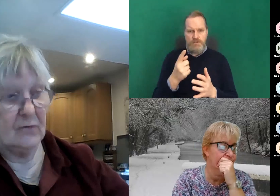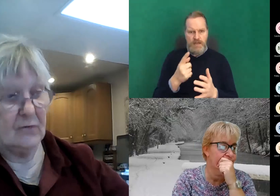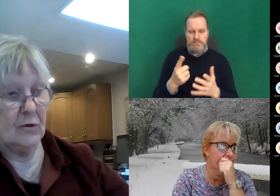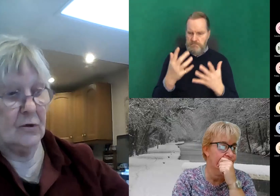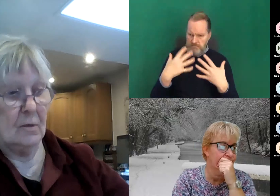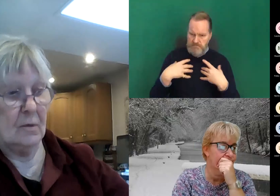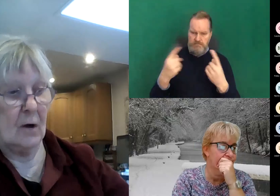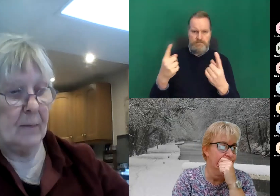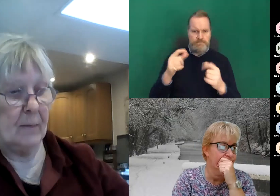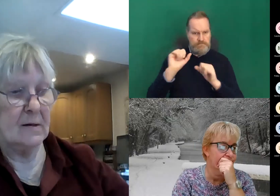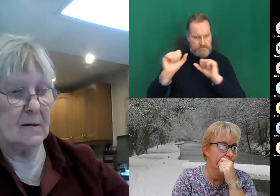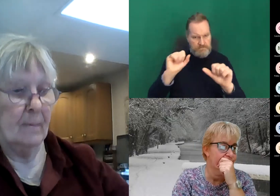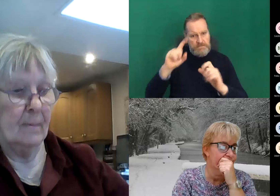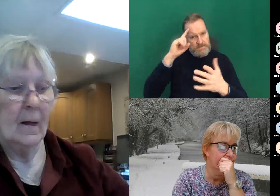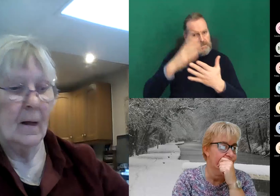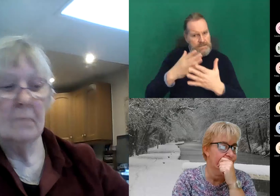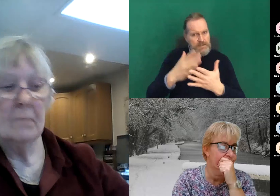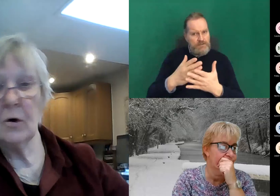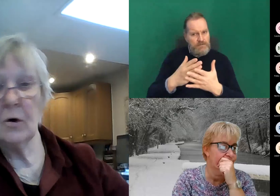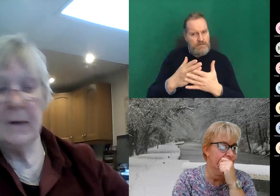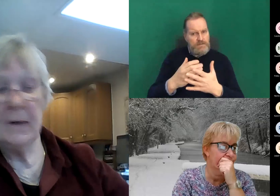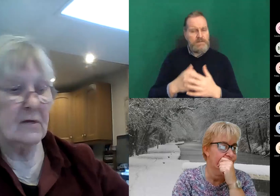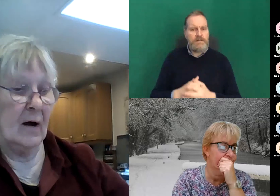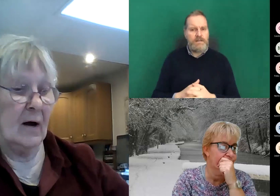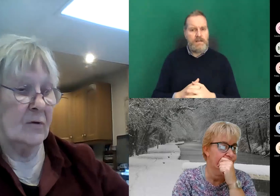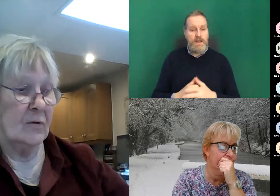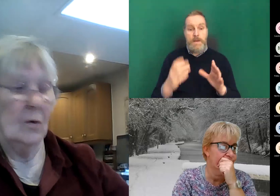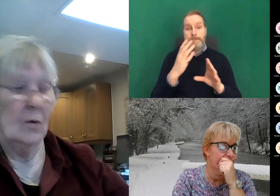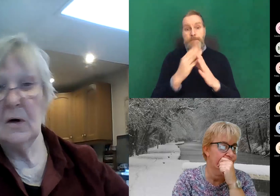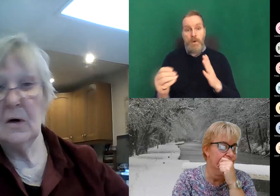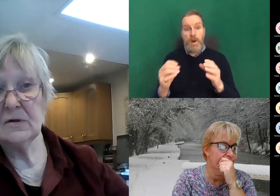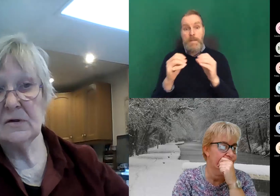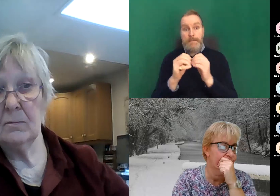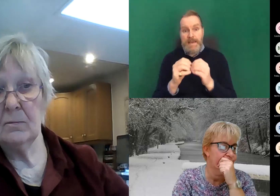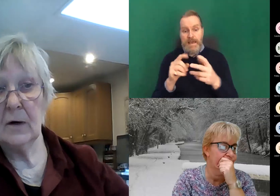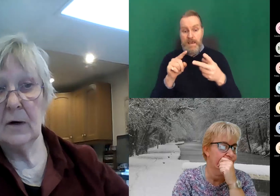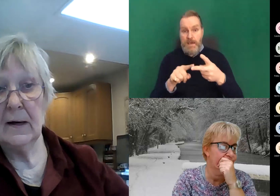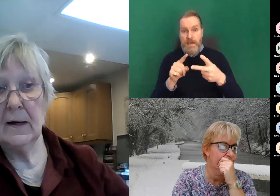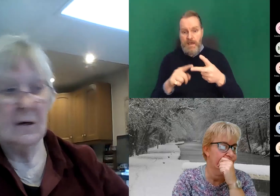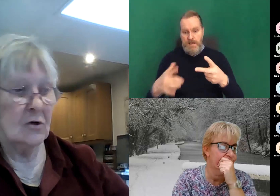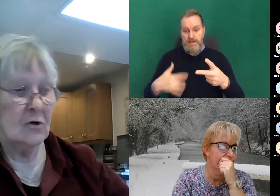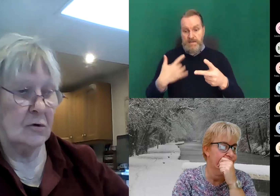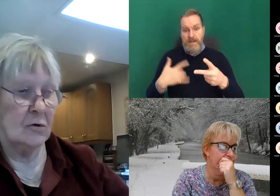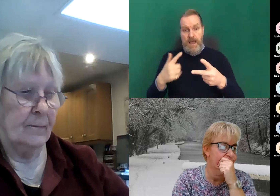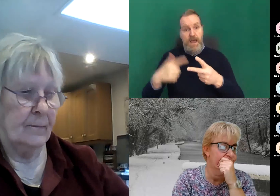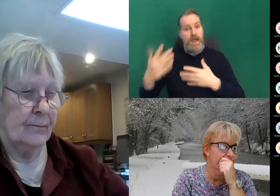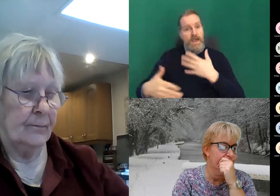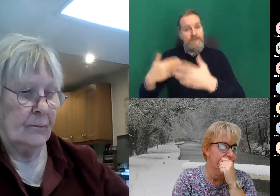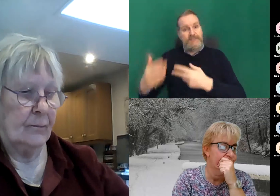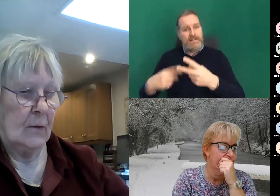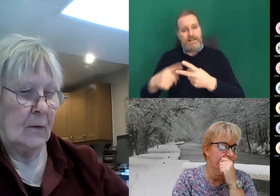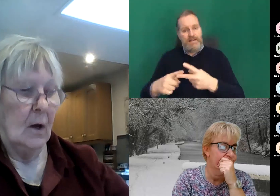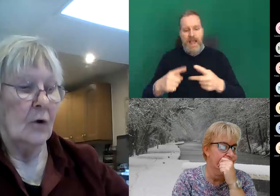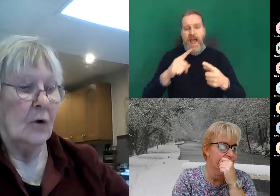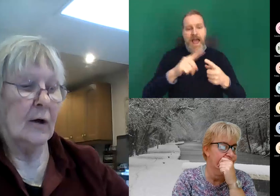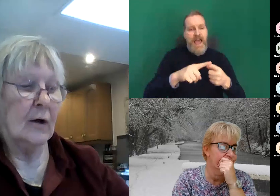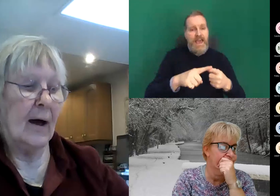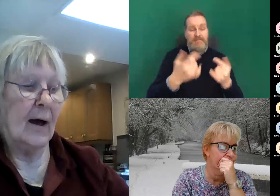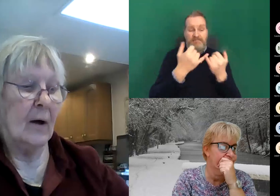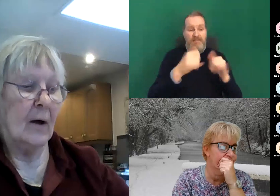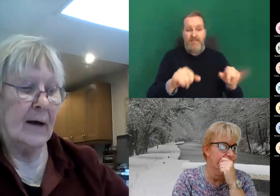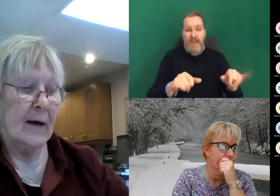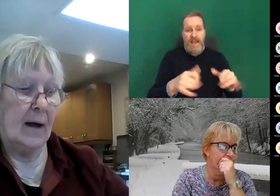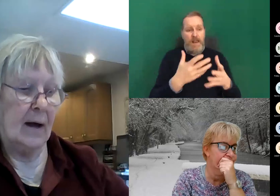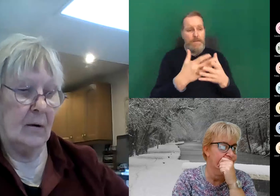departments transformed into a marketplace, Model B survived, whilst Model A did not.